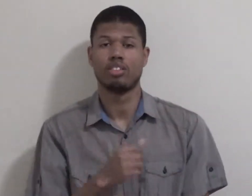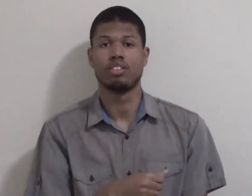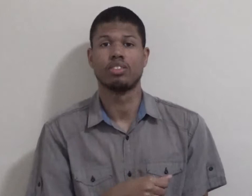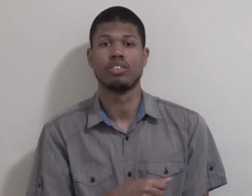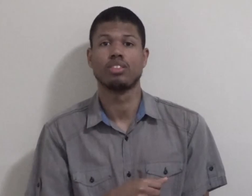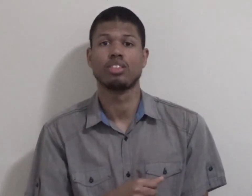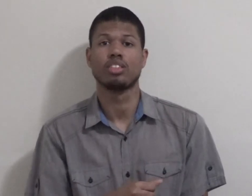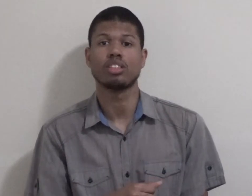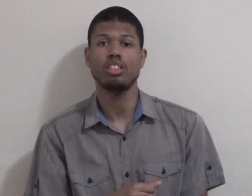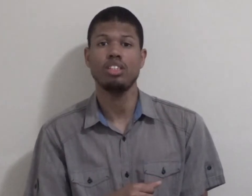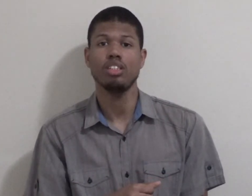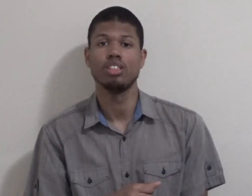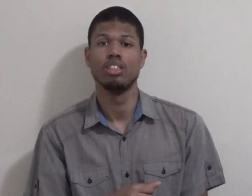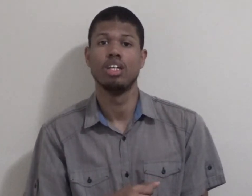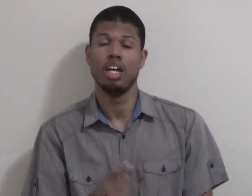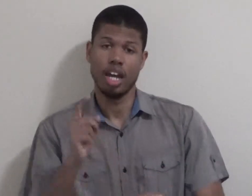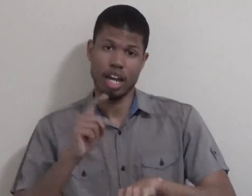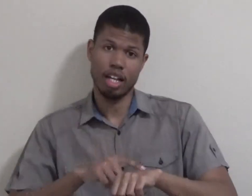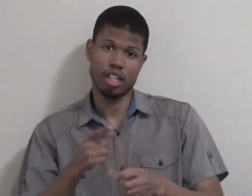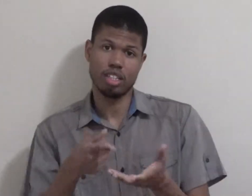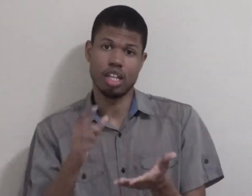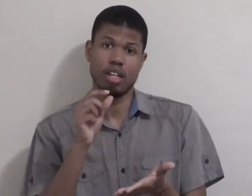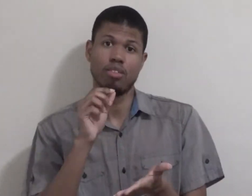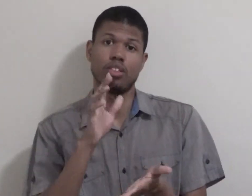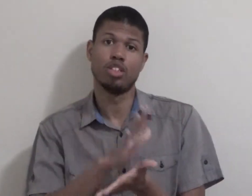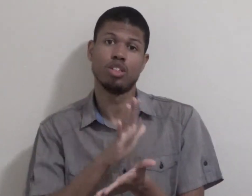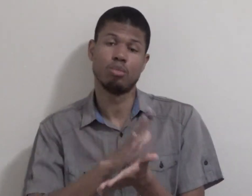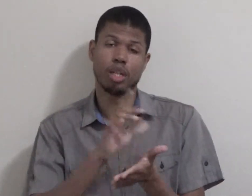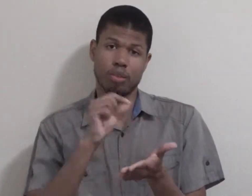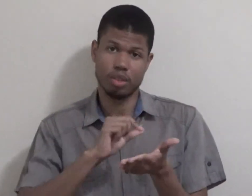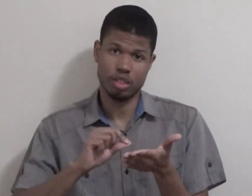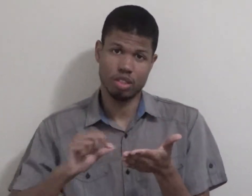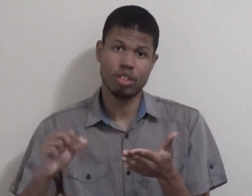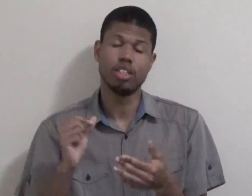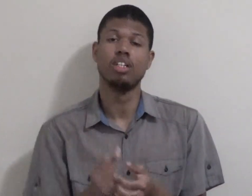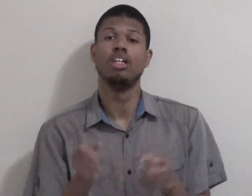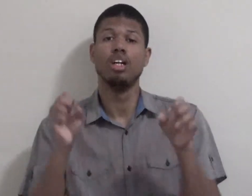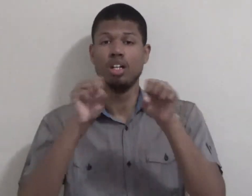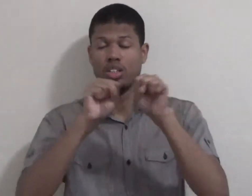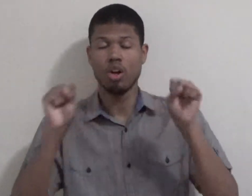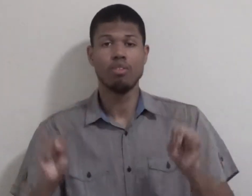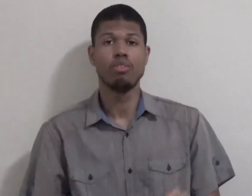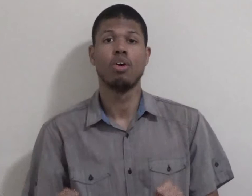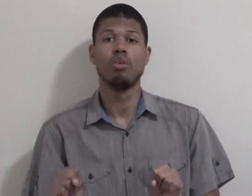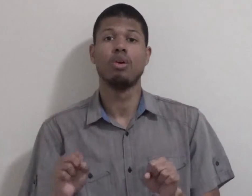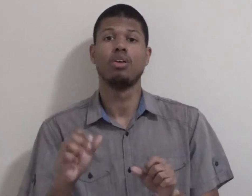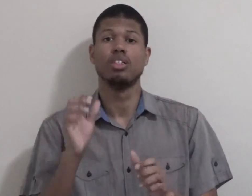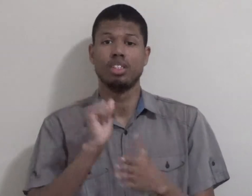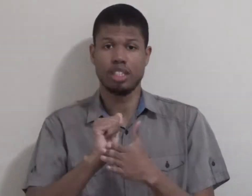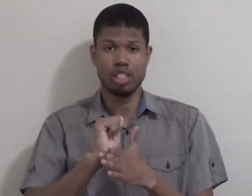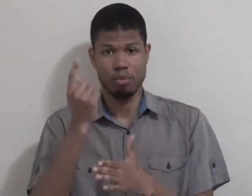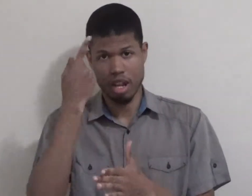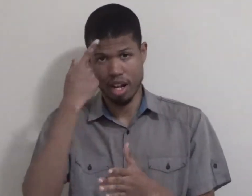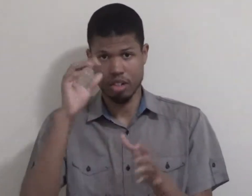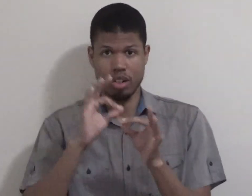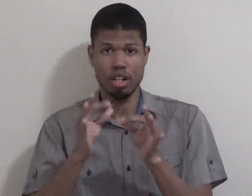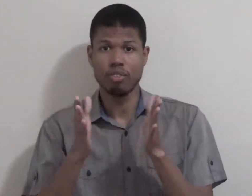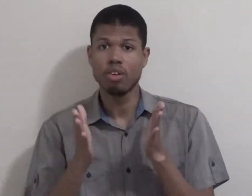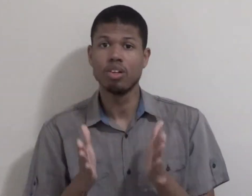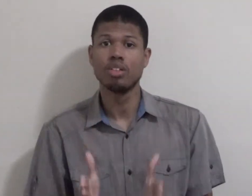formal systematic training for interpreters was yet developed. Expert